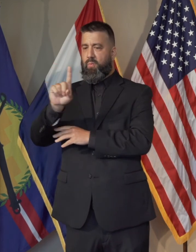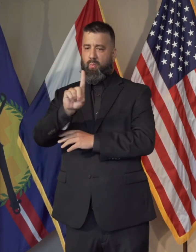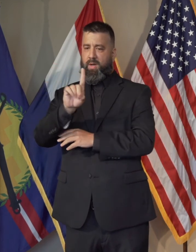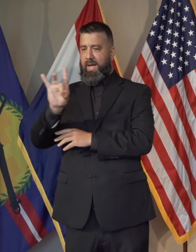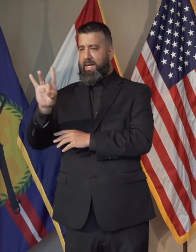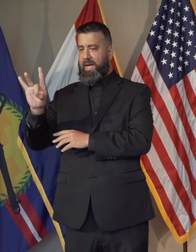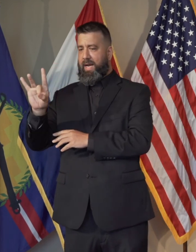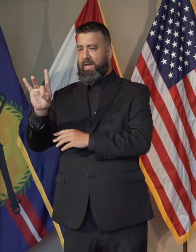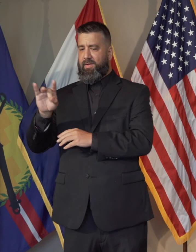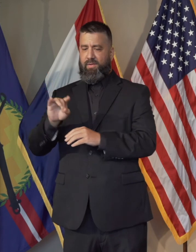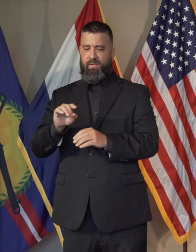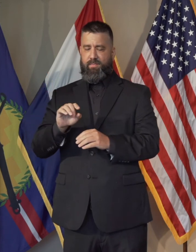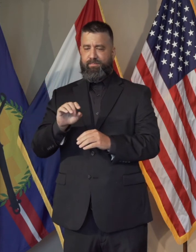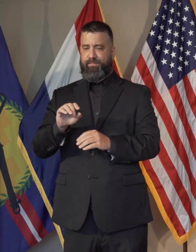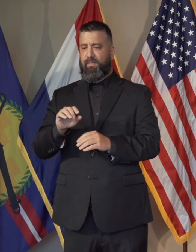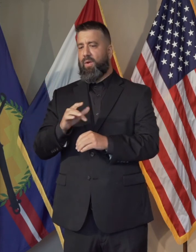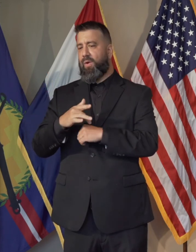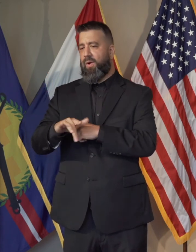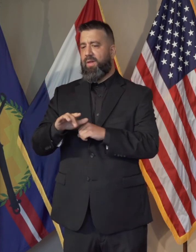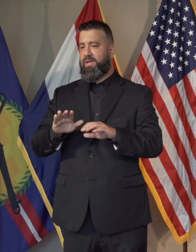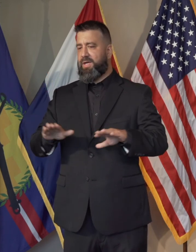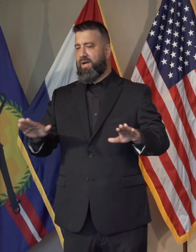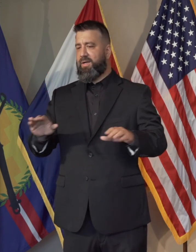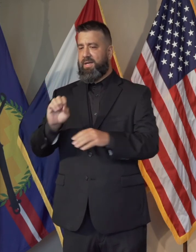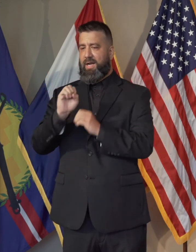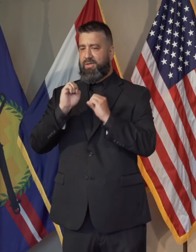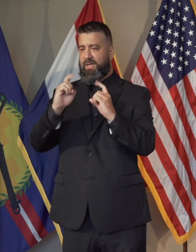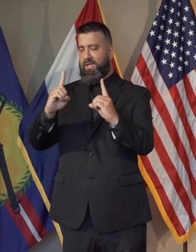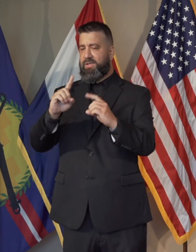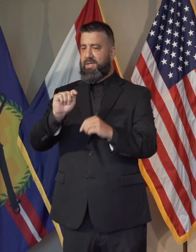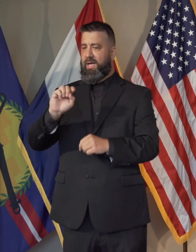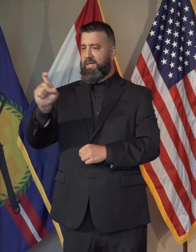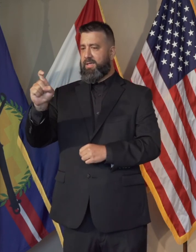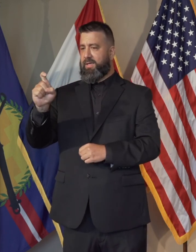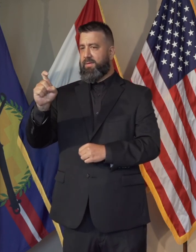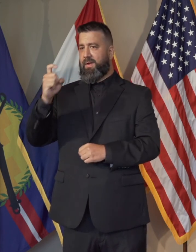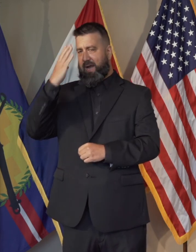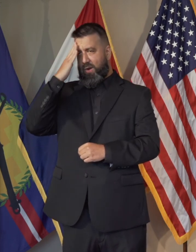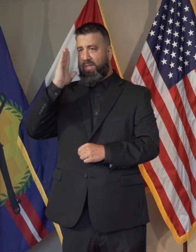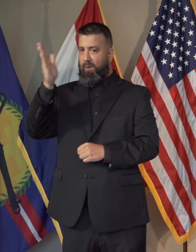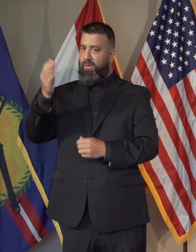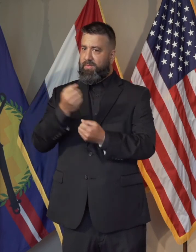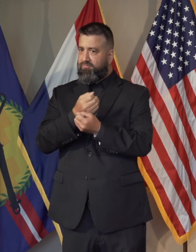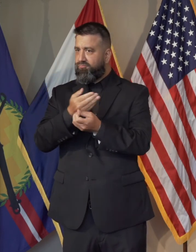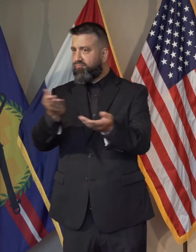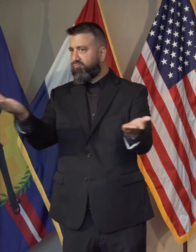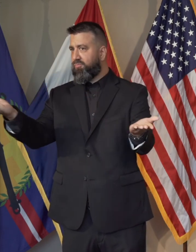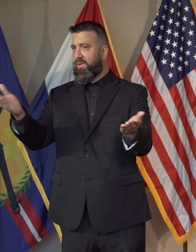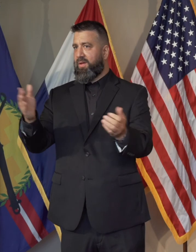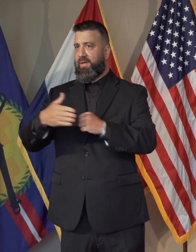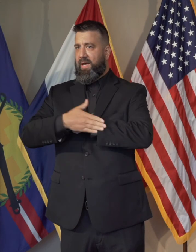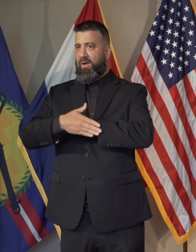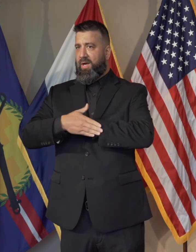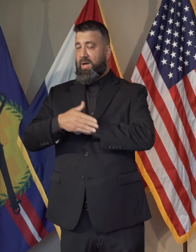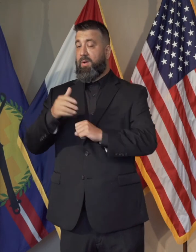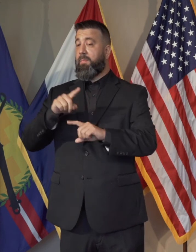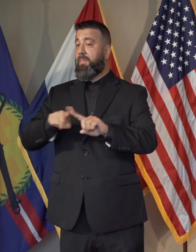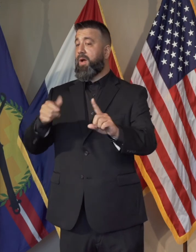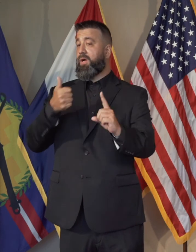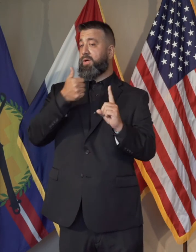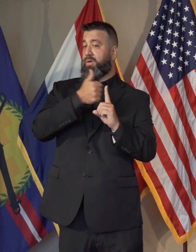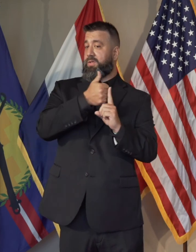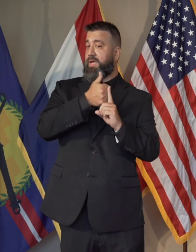tax. I know that that would have been a countywide issue, but you still would have had to sign off on whether there should have